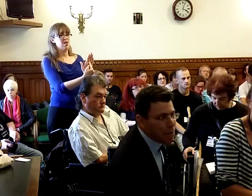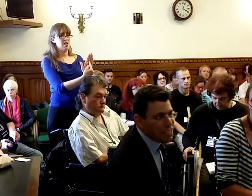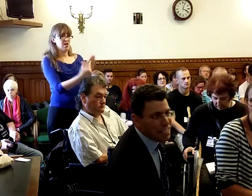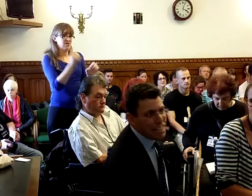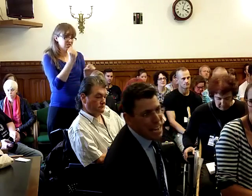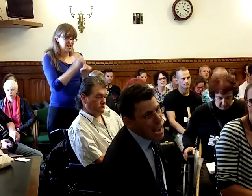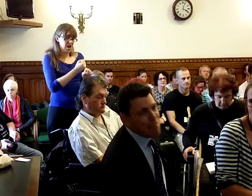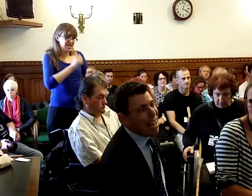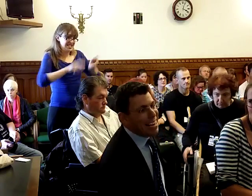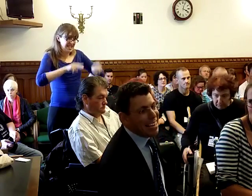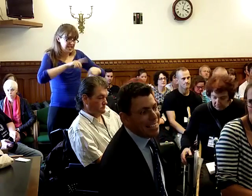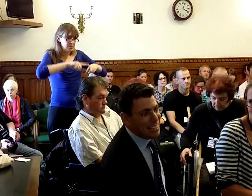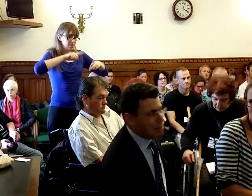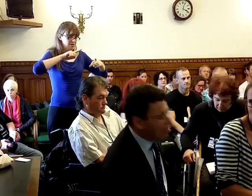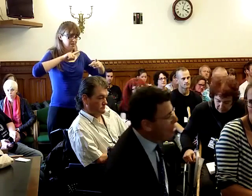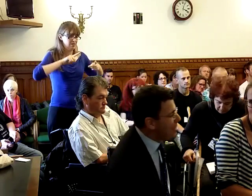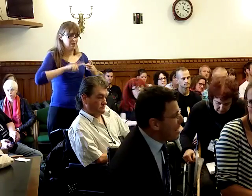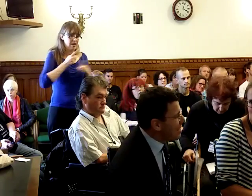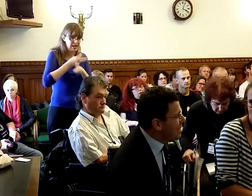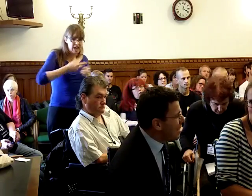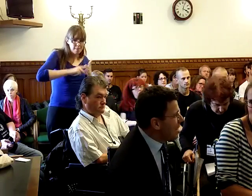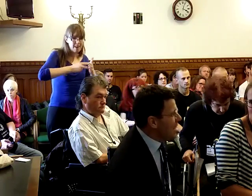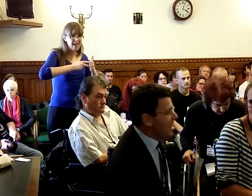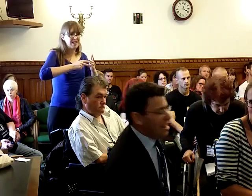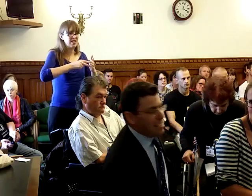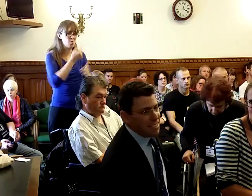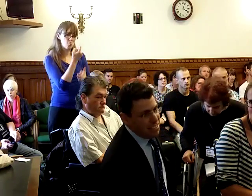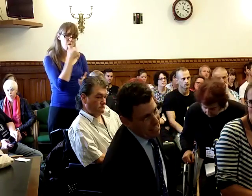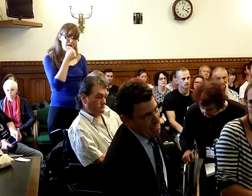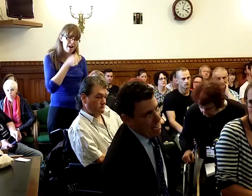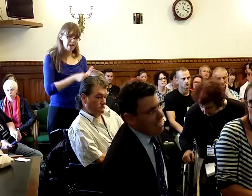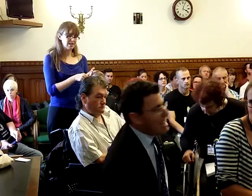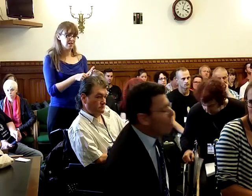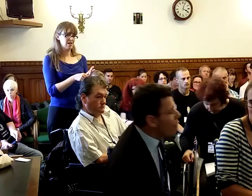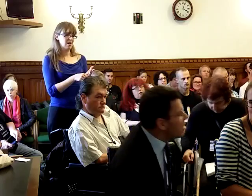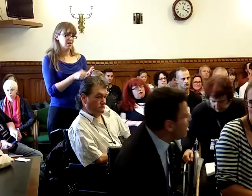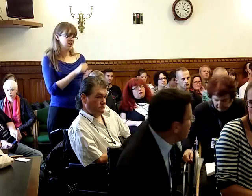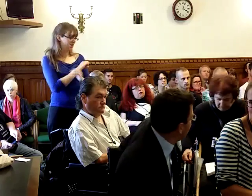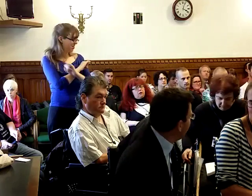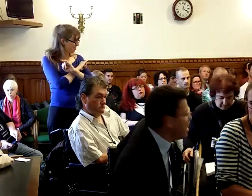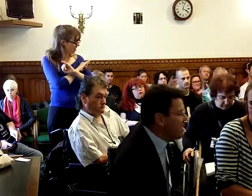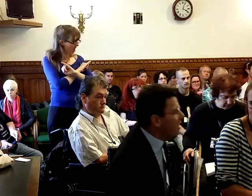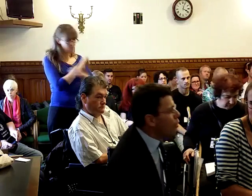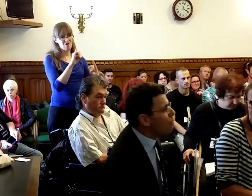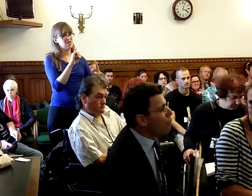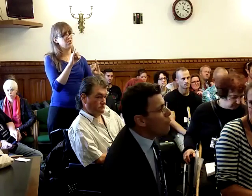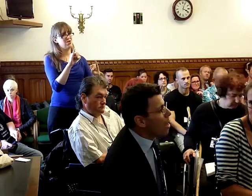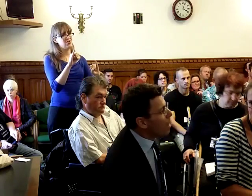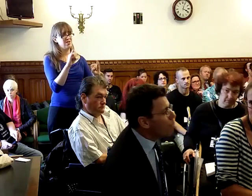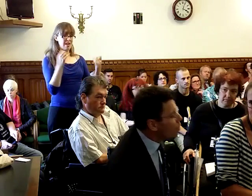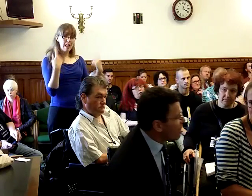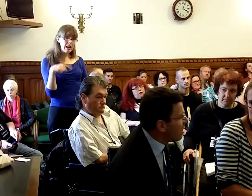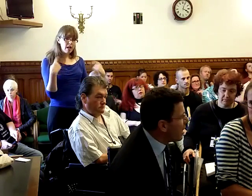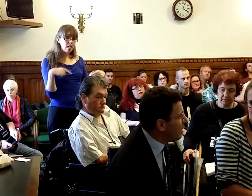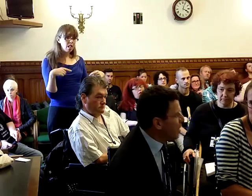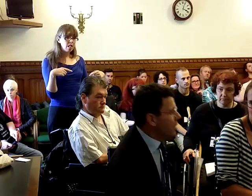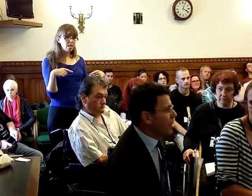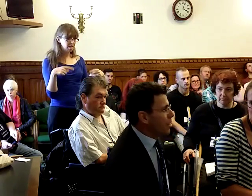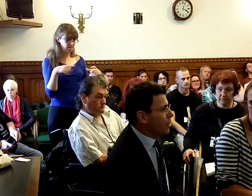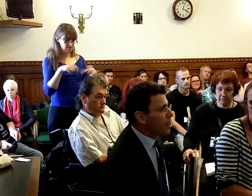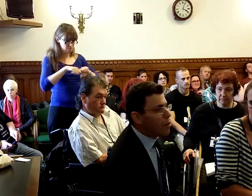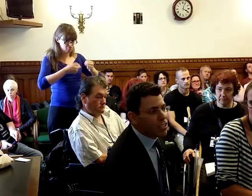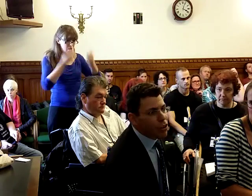the assessment care planning process. It's outrageous, isn't it? And it's unlawful. And